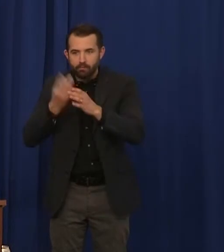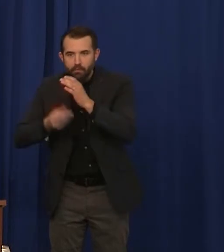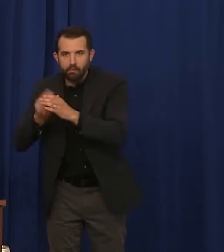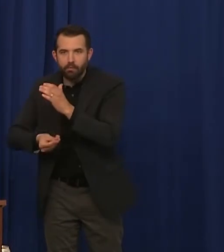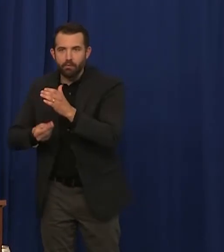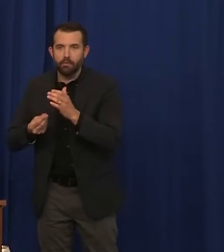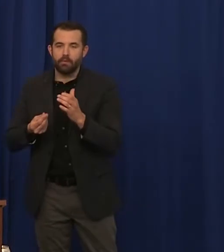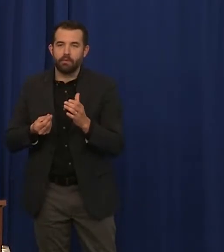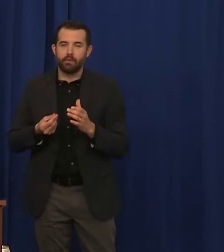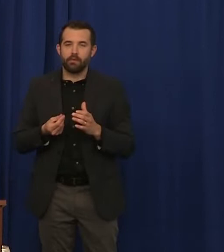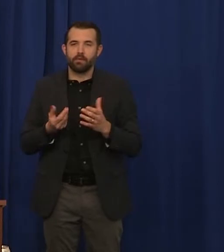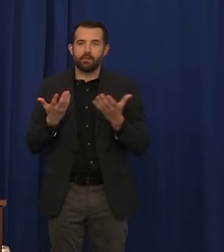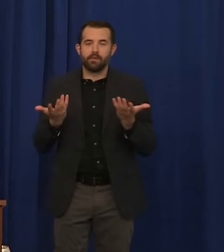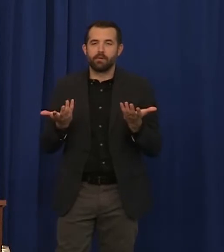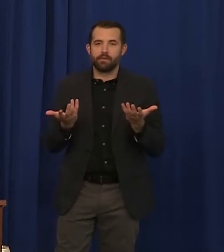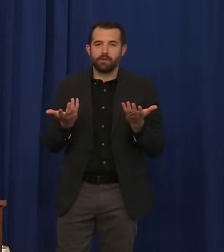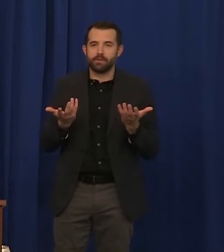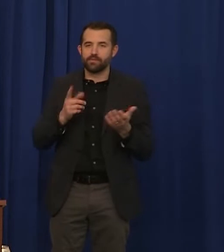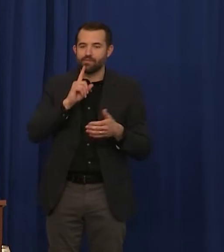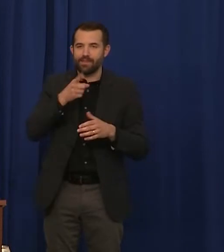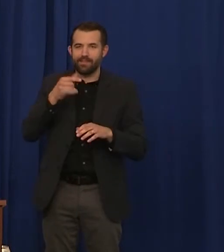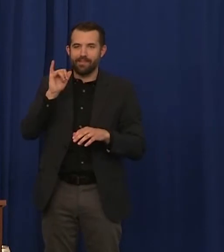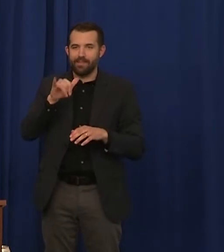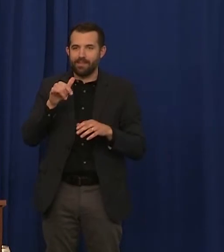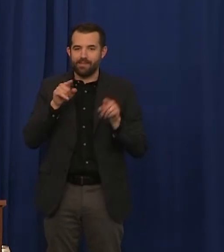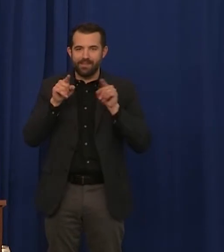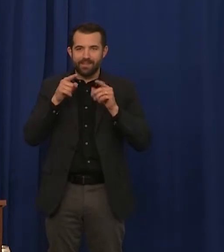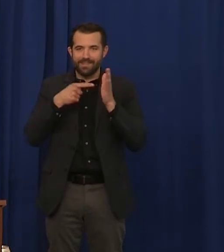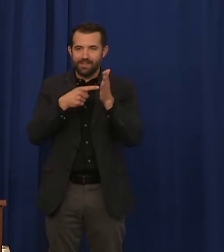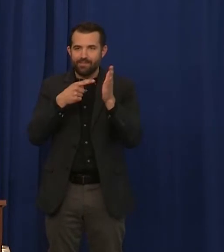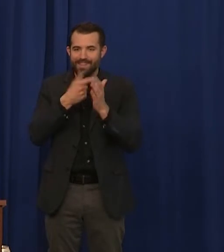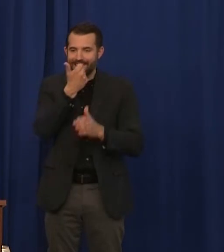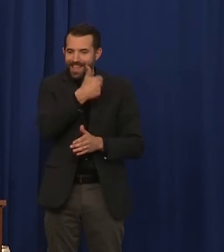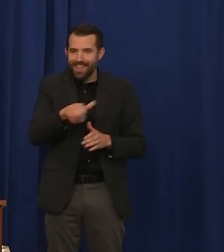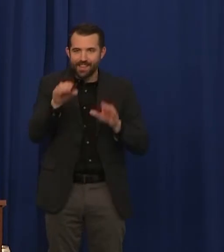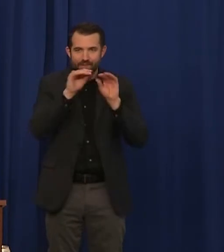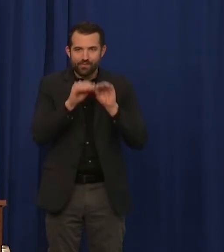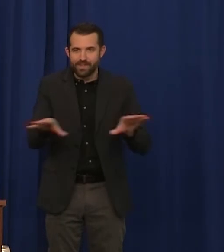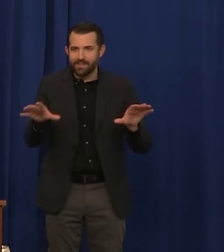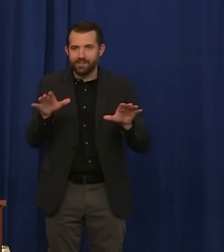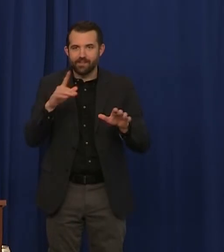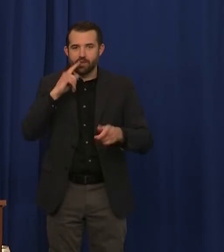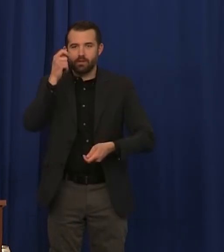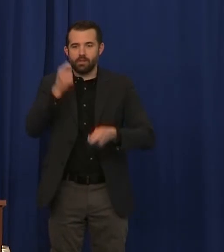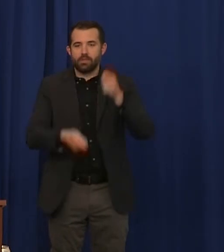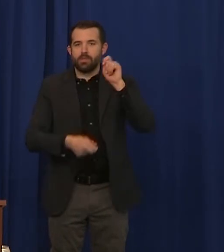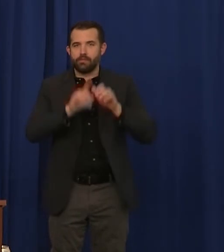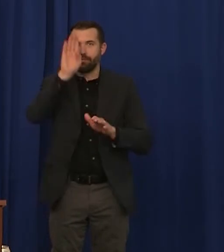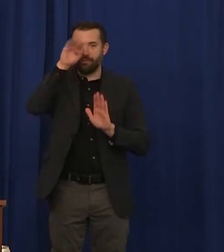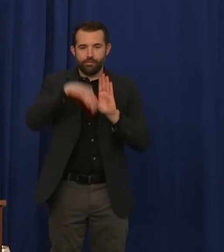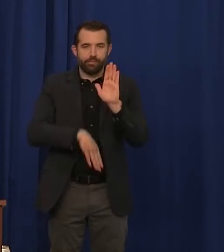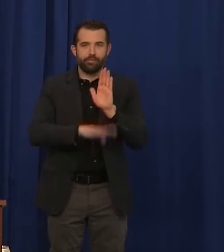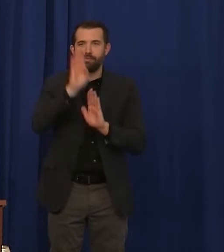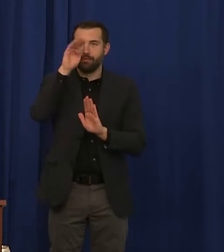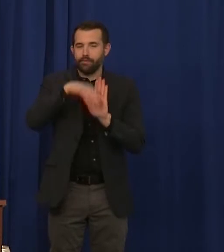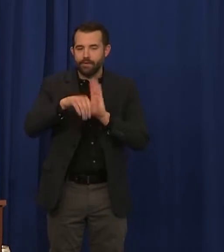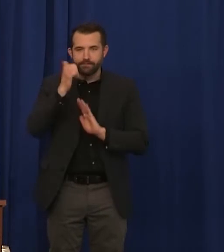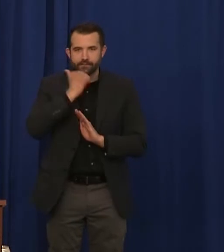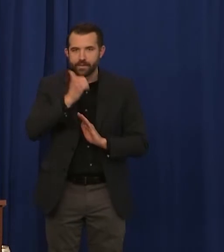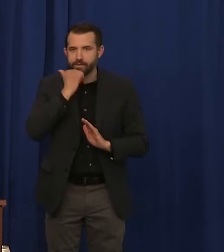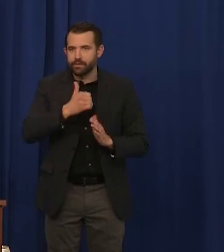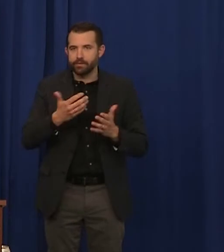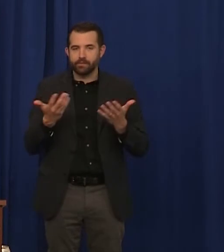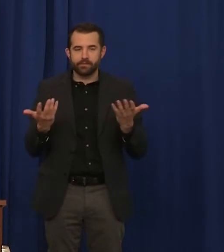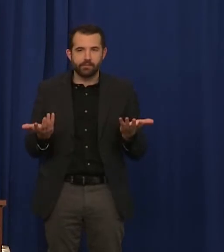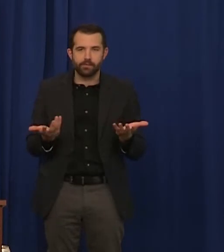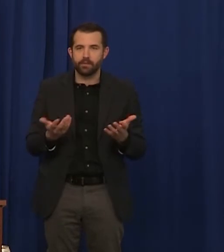this outbreak and any outbreak can change. And so thinking about what might be a particular policy position